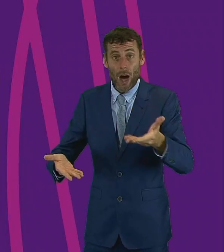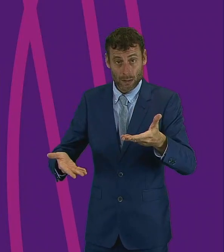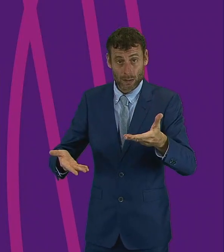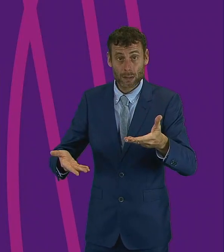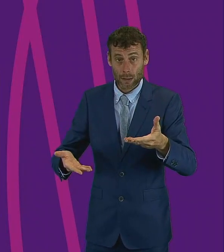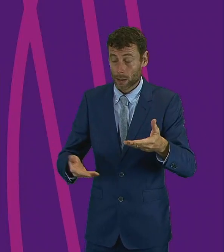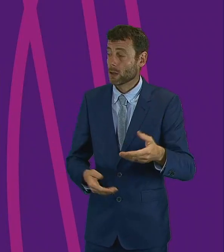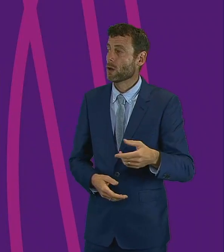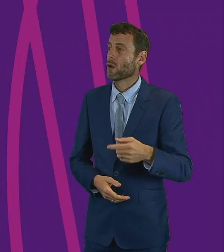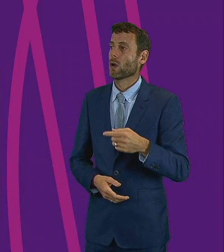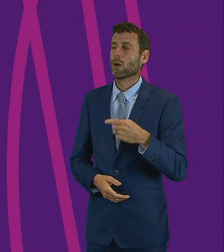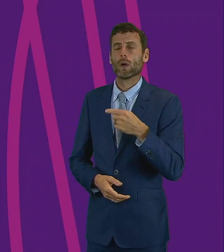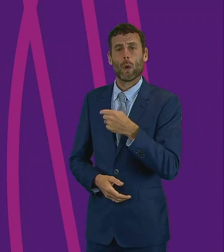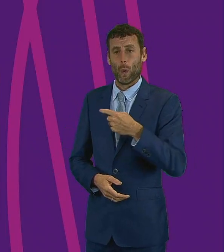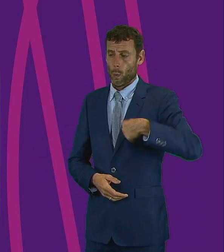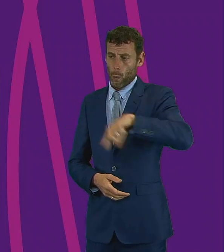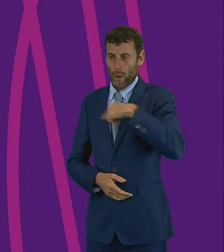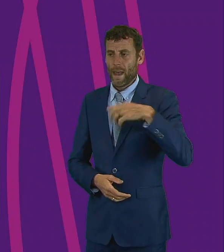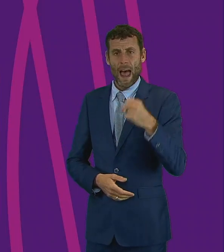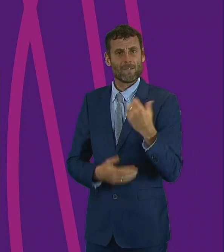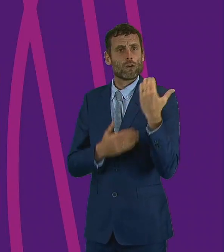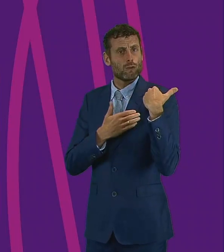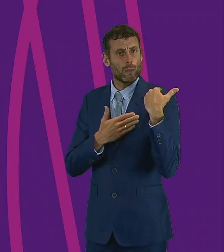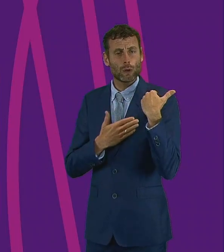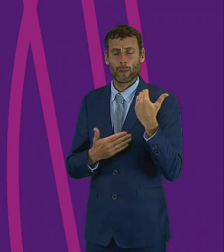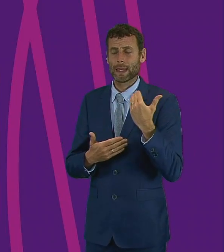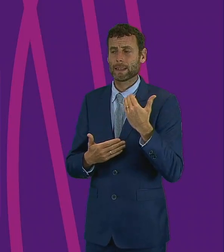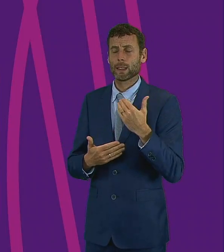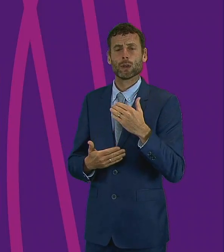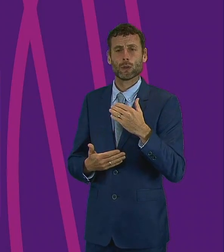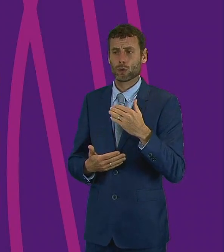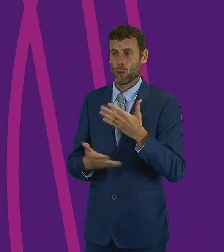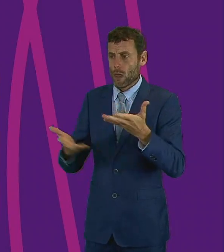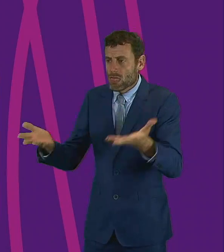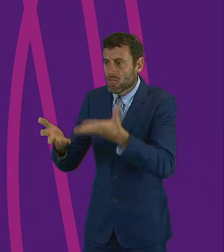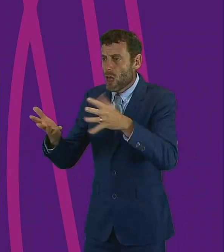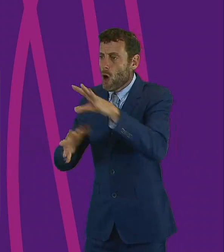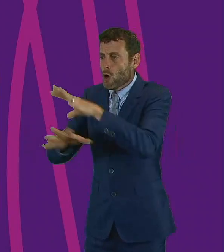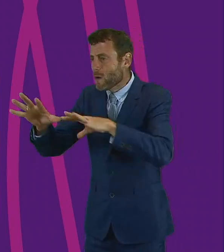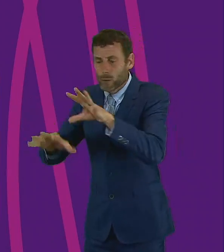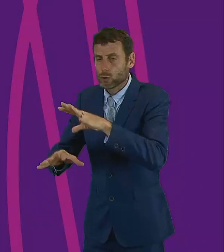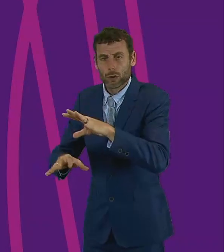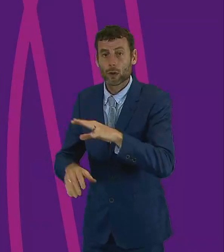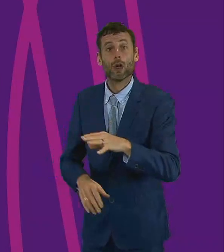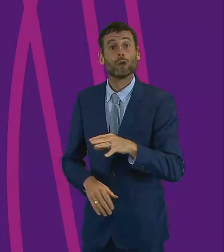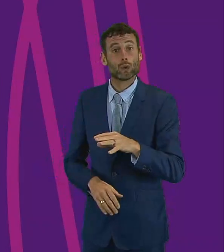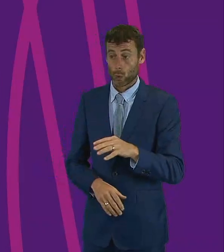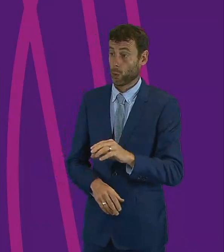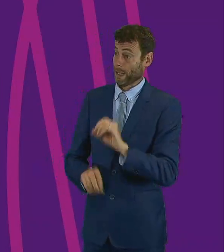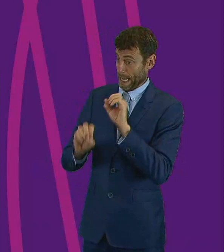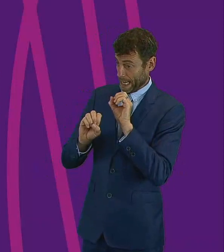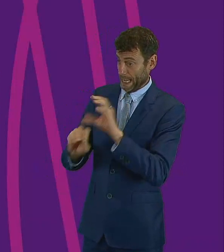to sow confusion, but to give clear advice to people across the country. Thank you.